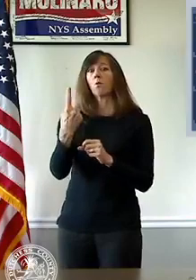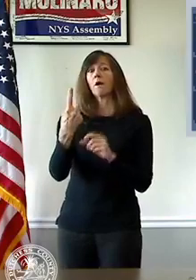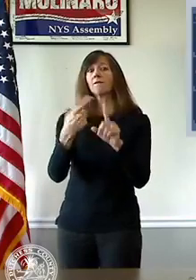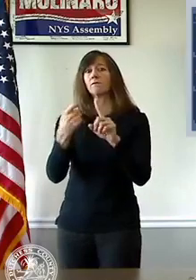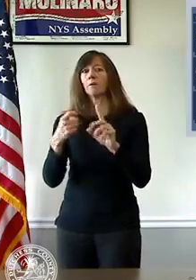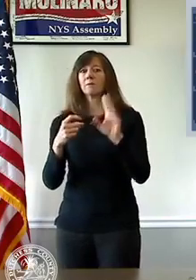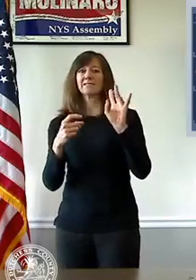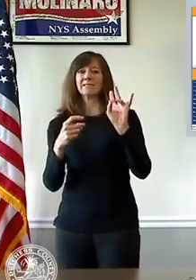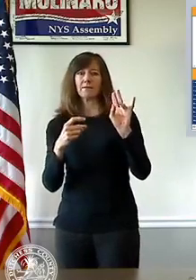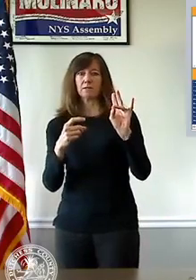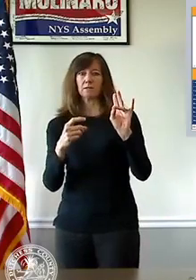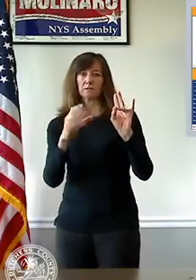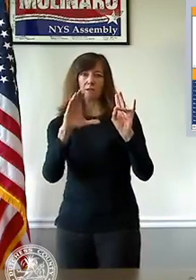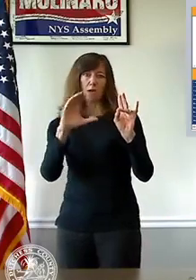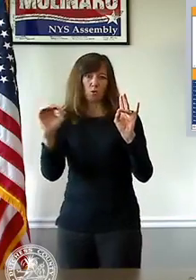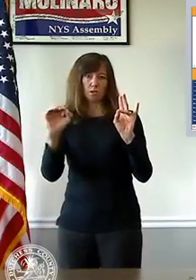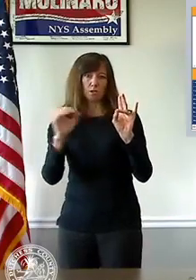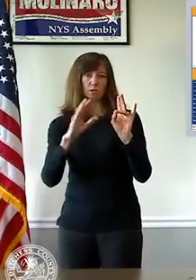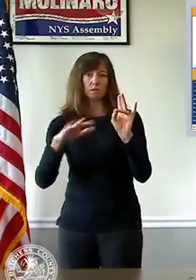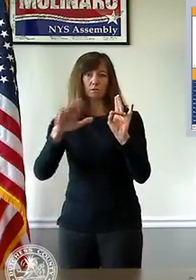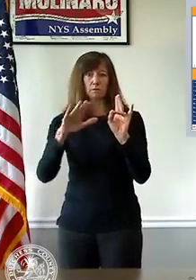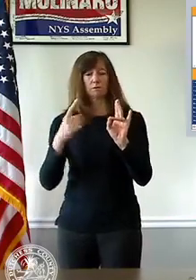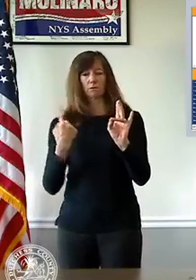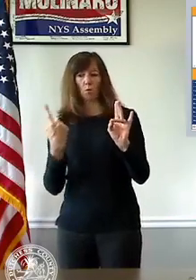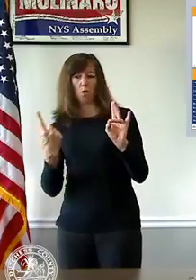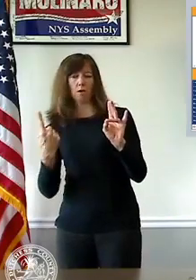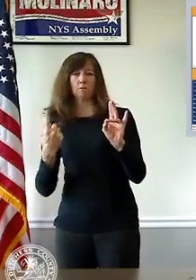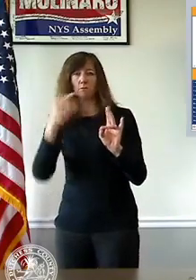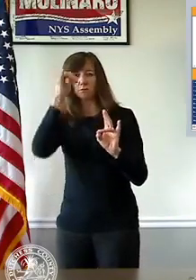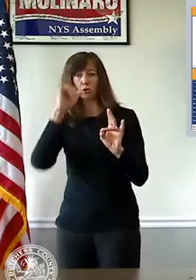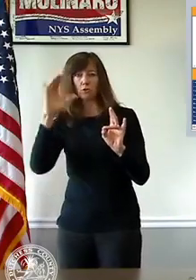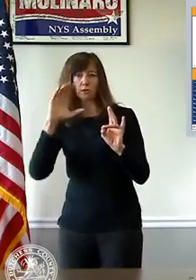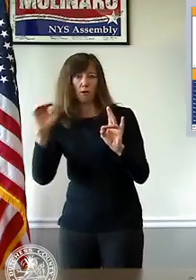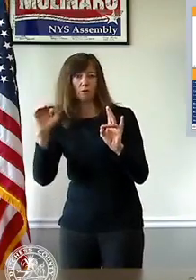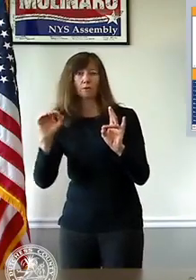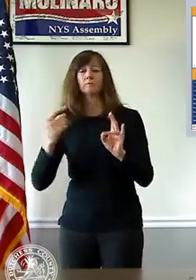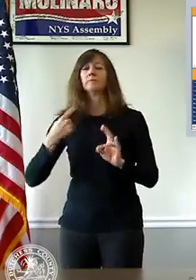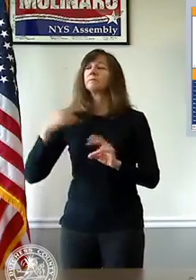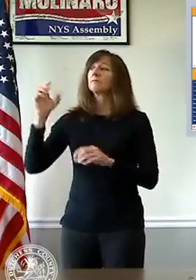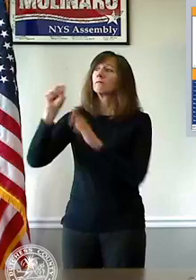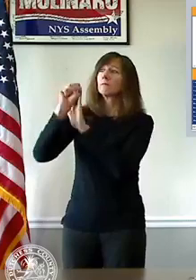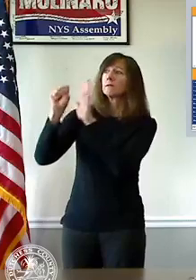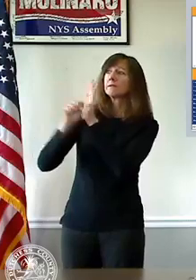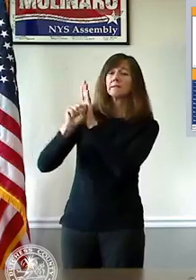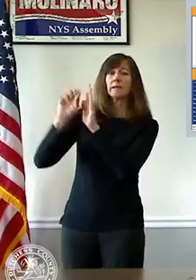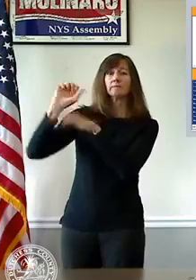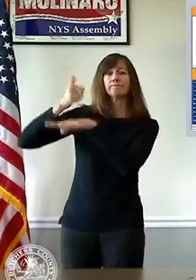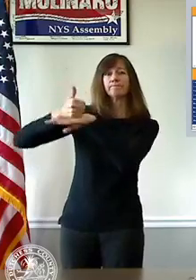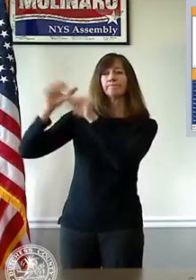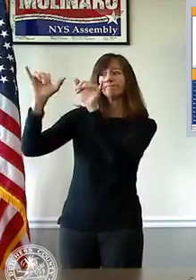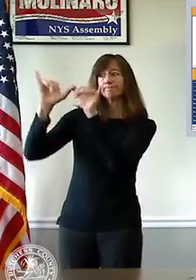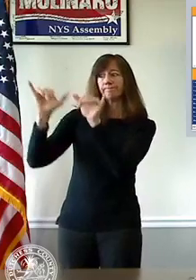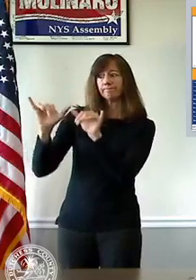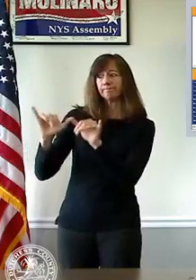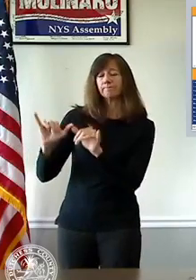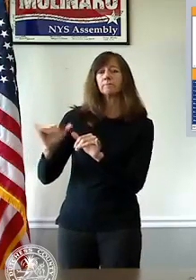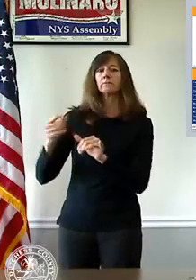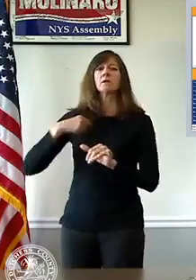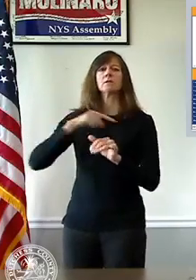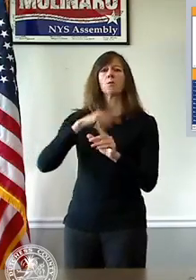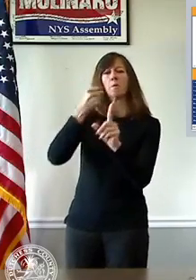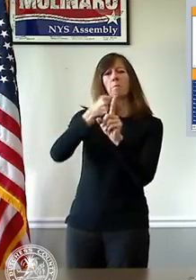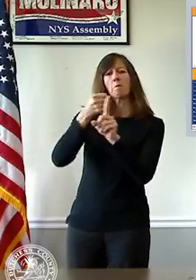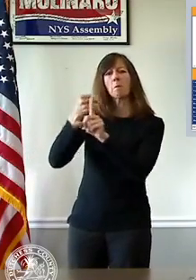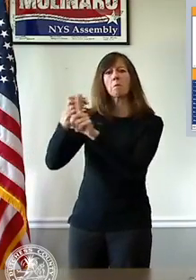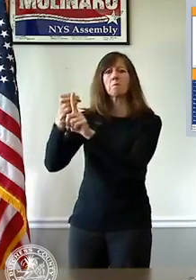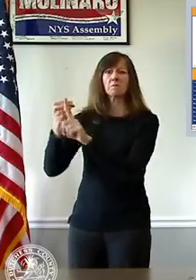York had established 7 basic benchmarks or measurements that regions would have to achieve. We achieved all 7, and currently we're